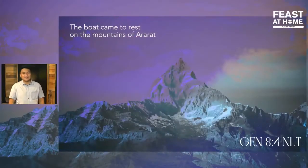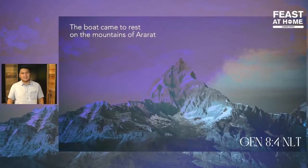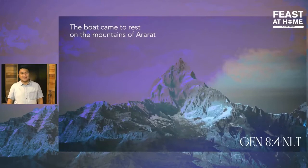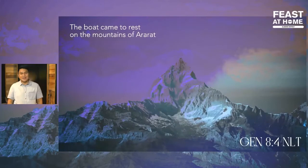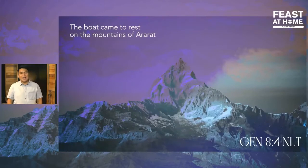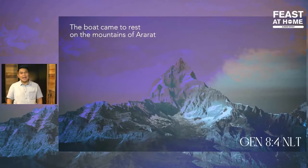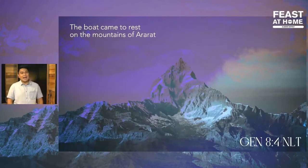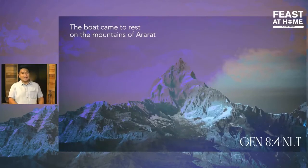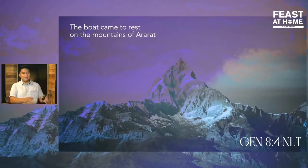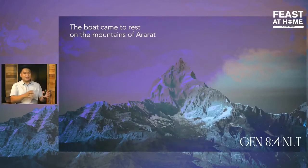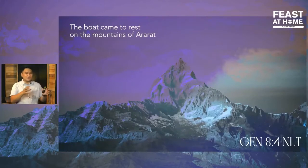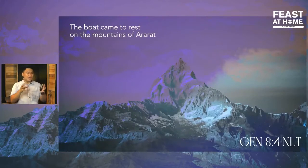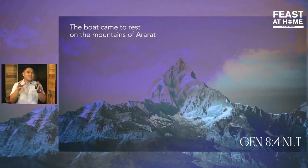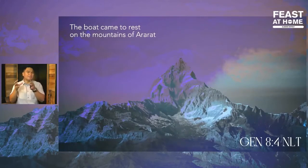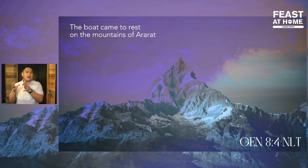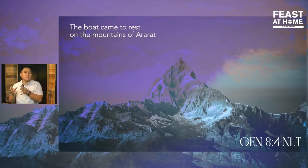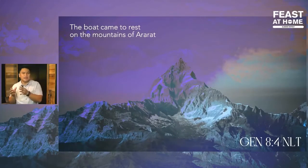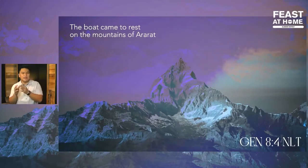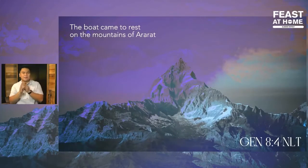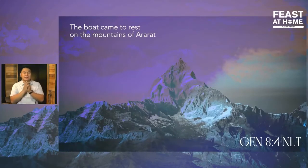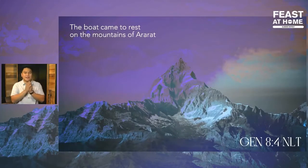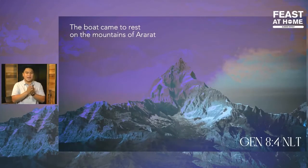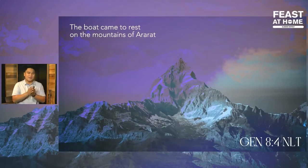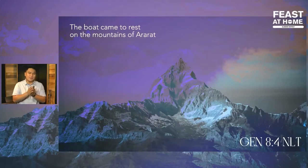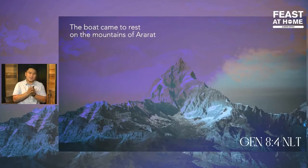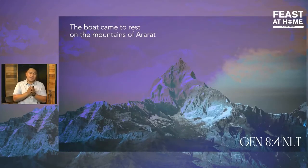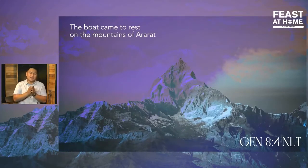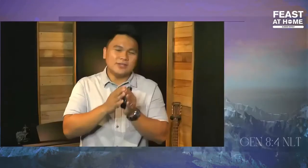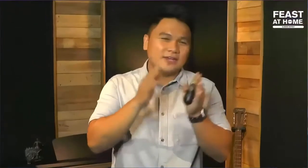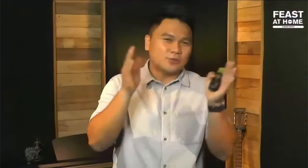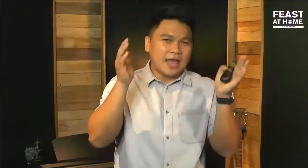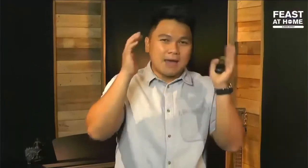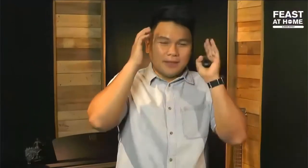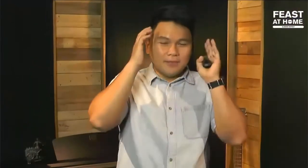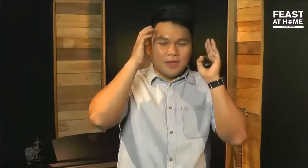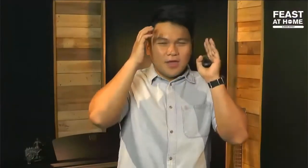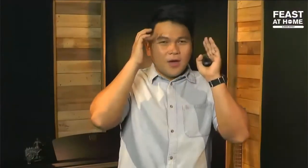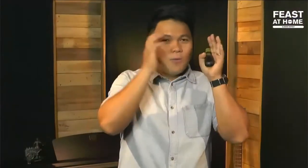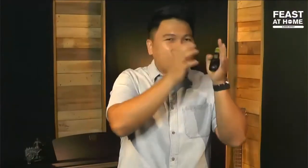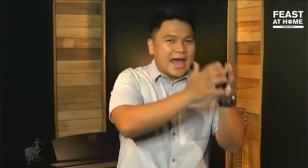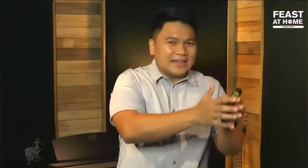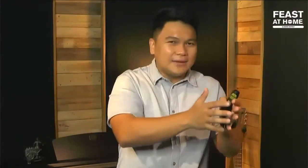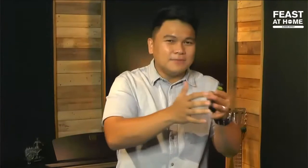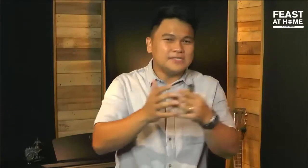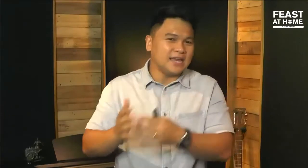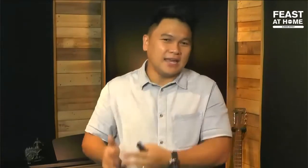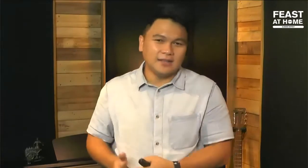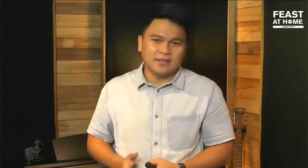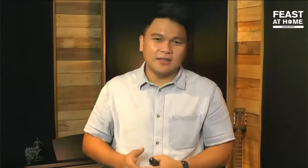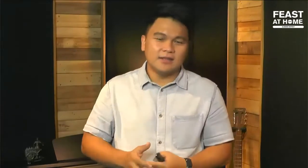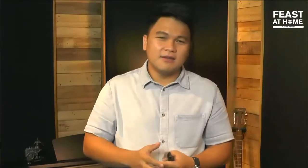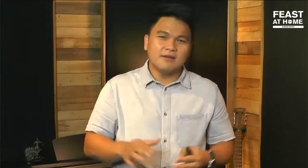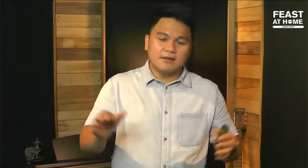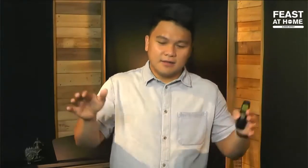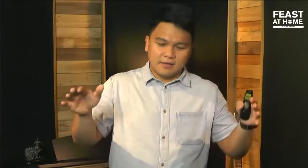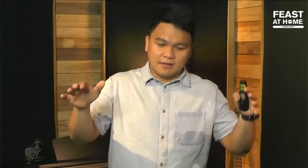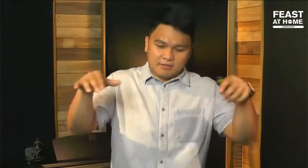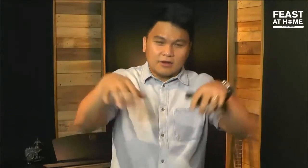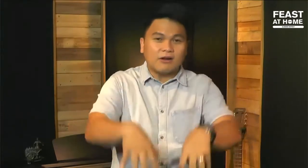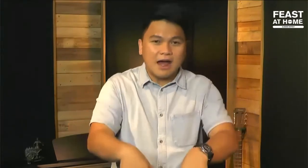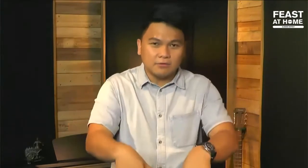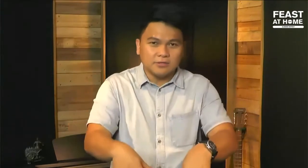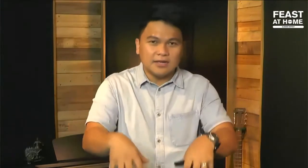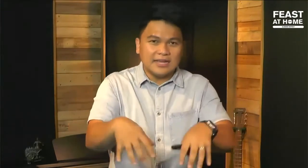Ararat. Ayan, at pansin nyo, nasa mountain na naman tayo. You see, here's what happened. When Adam sinned,